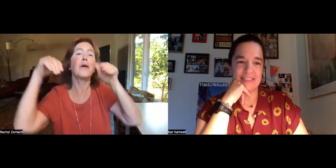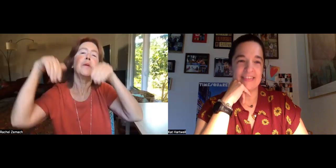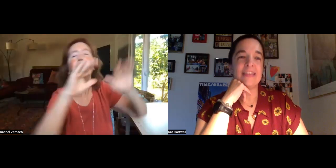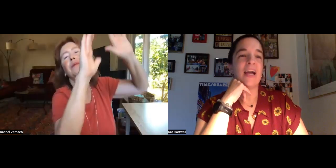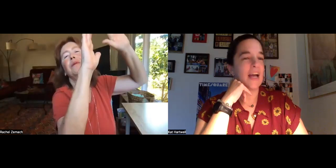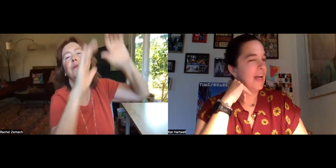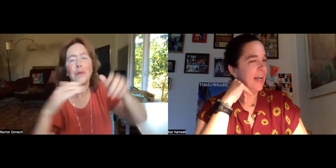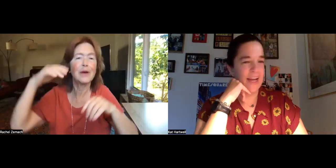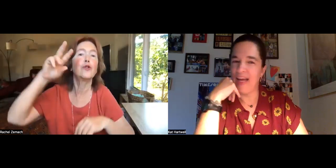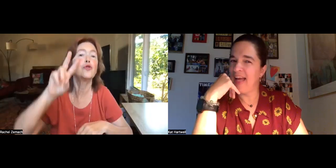One. Two.